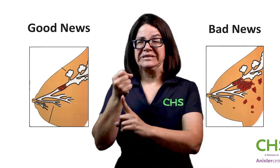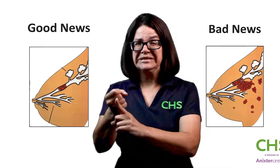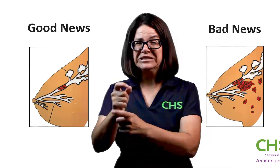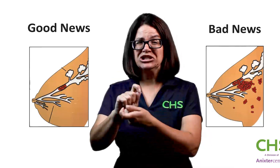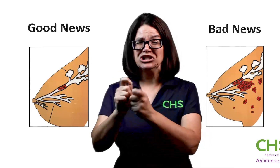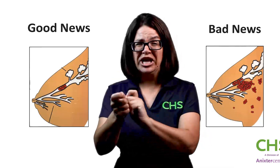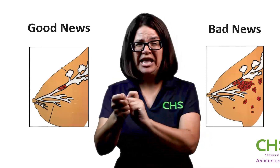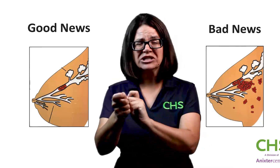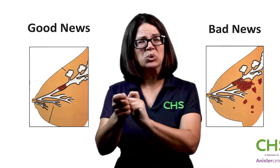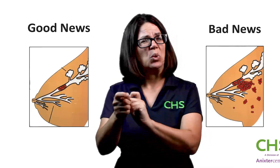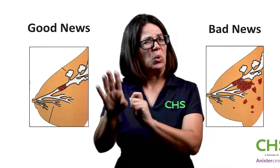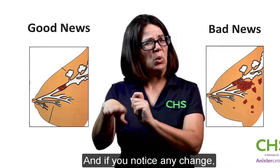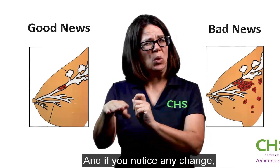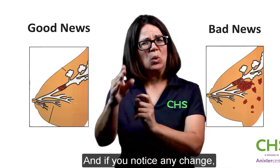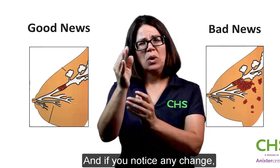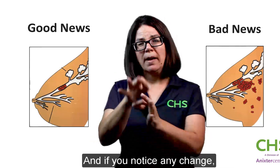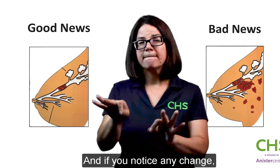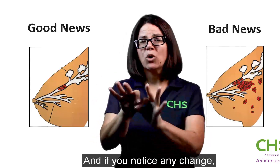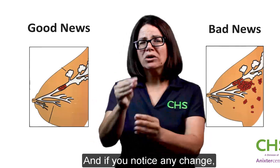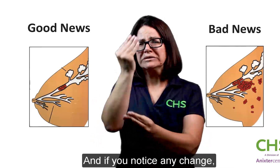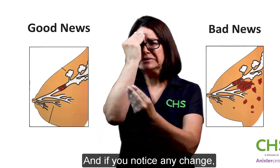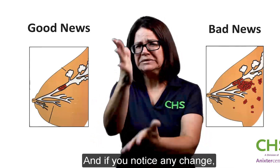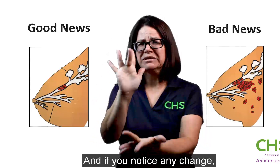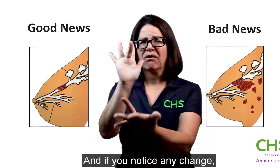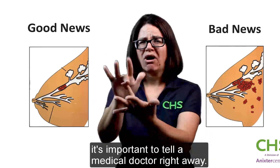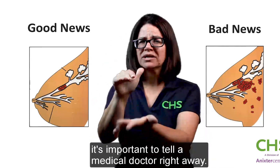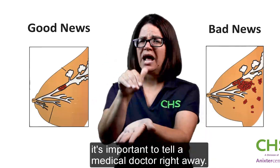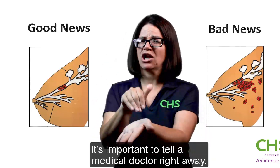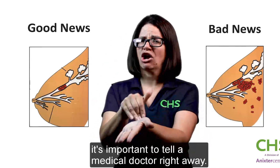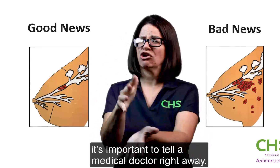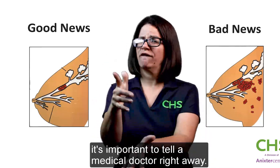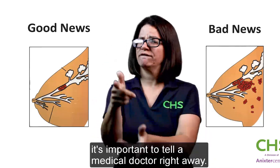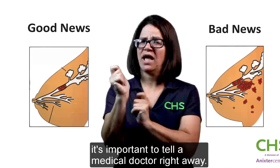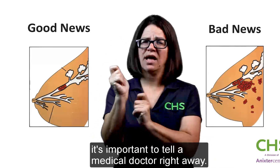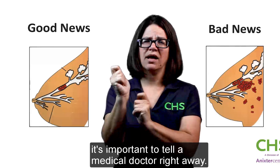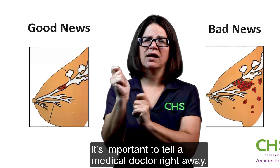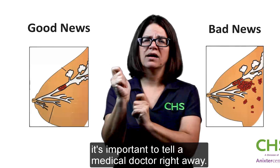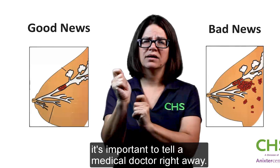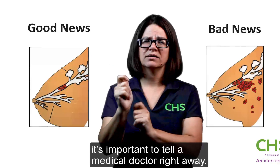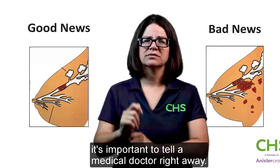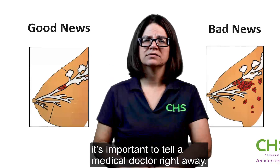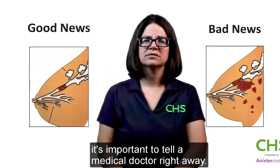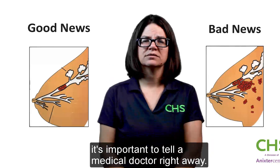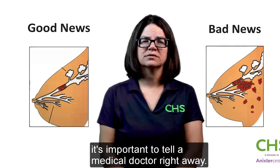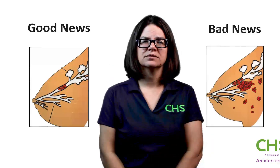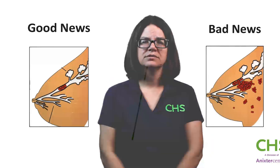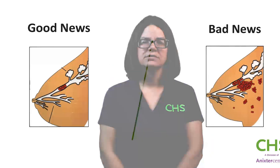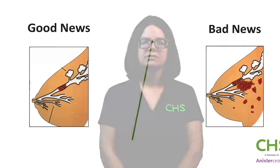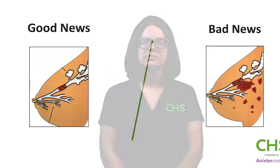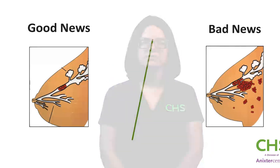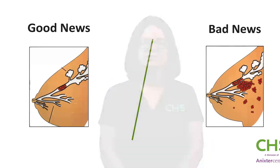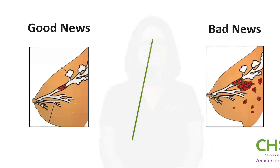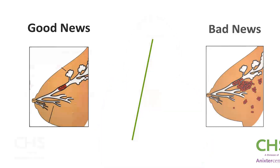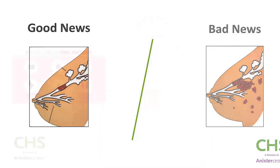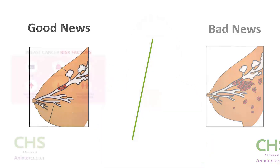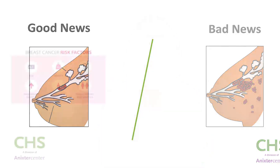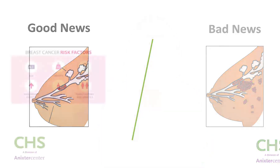normal. And if you notice any change, it's important to tell a medical doctor right away.